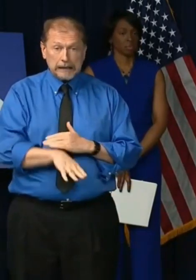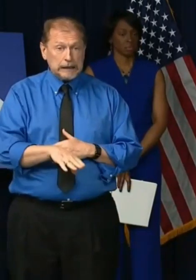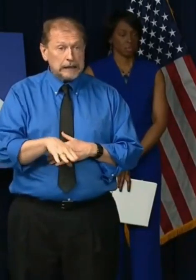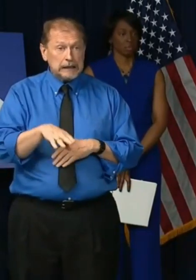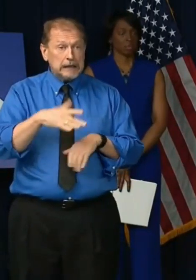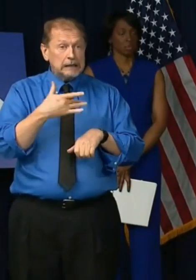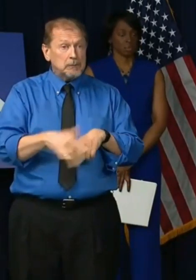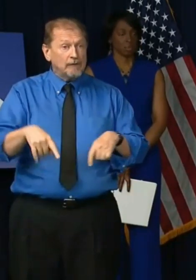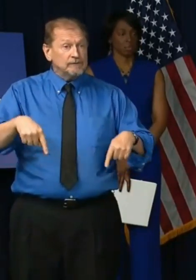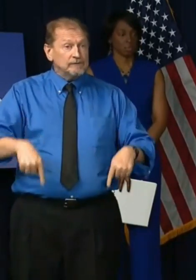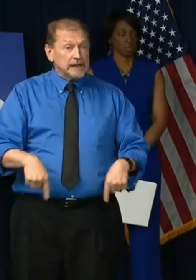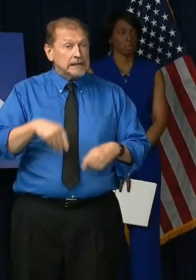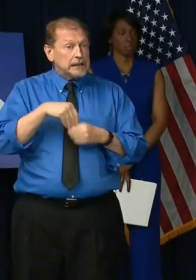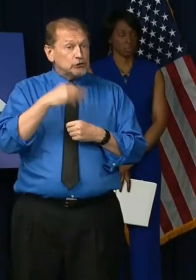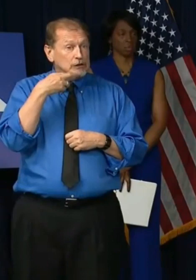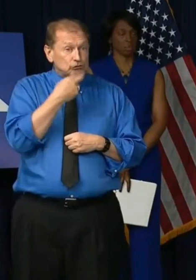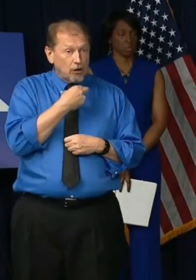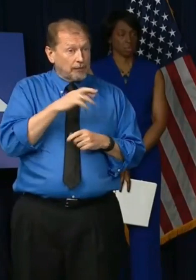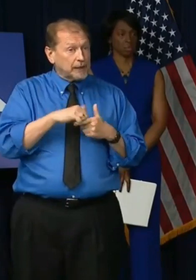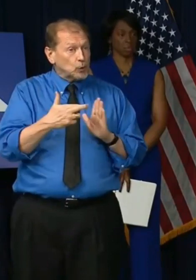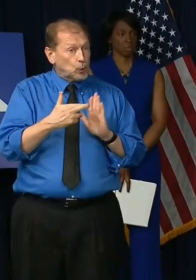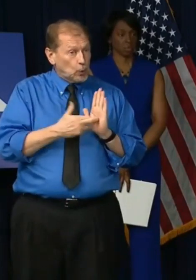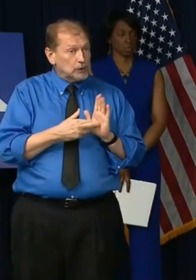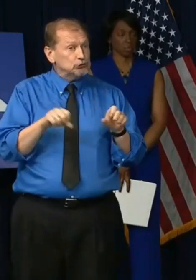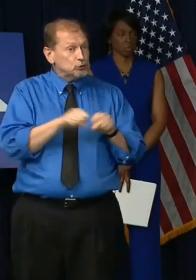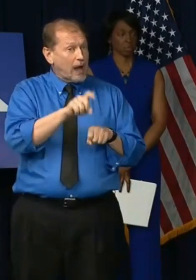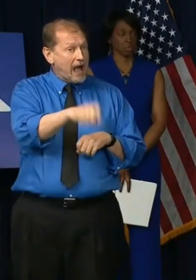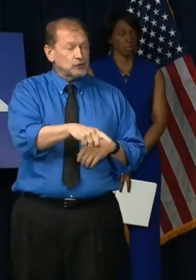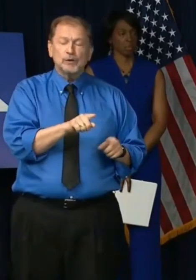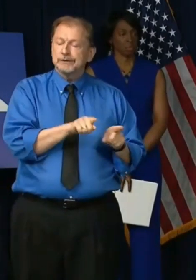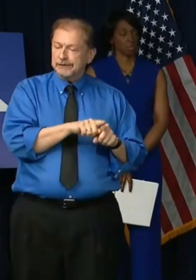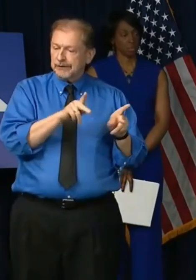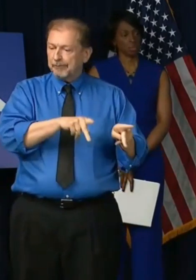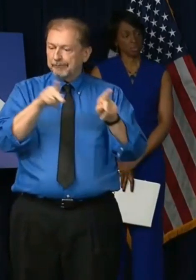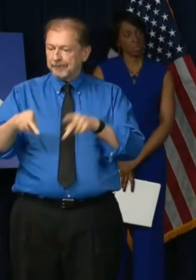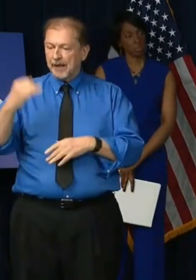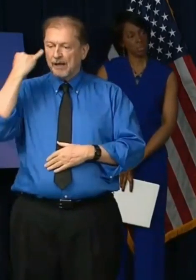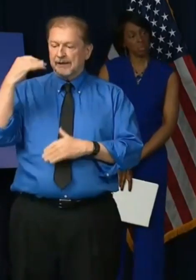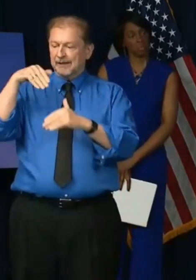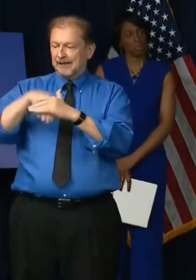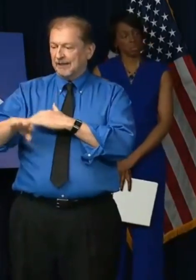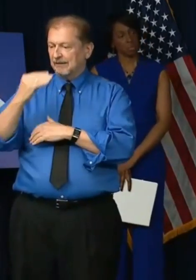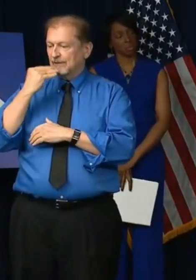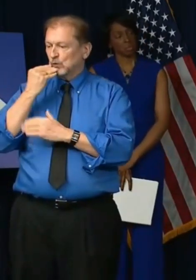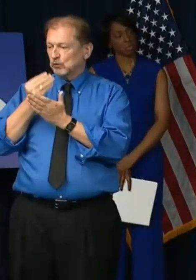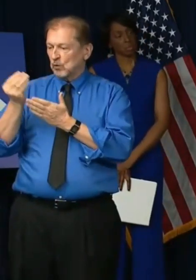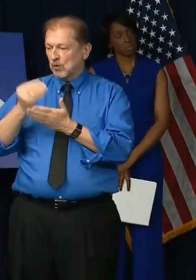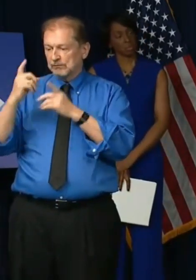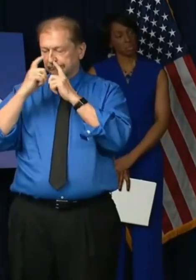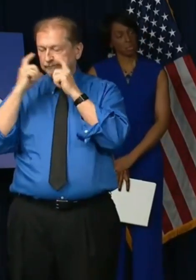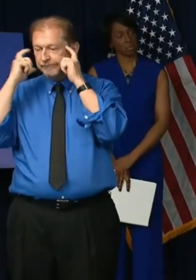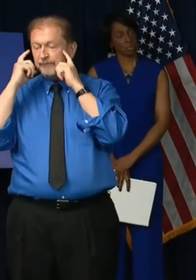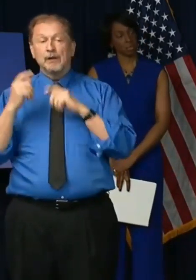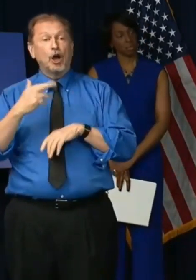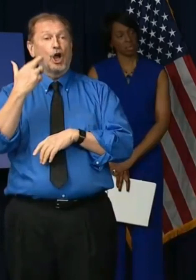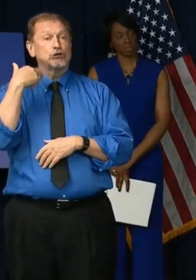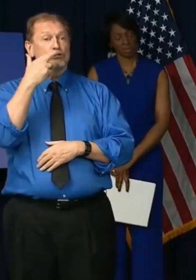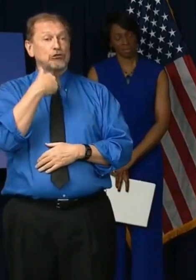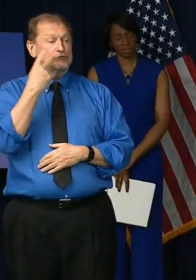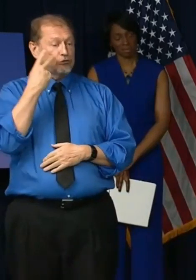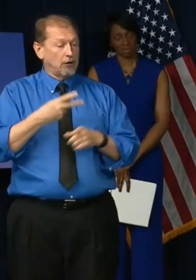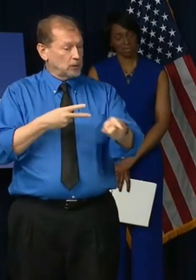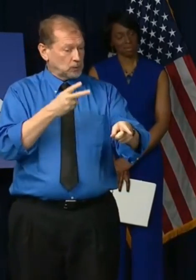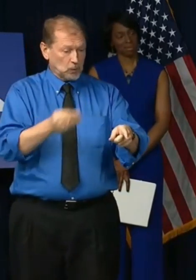another requirement that people have, and people who run restaurants have been able to, tell people who are walking barefoot